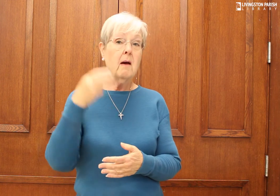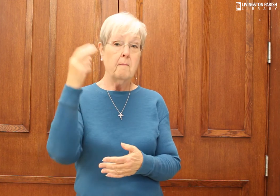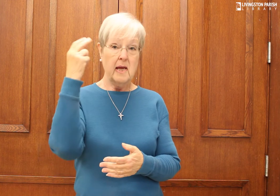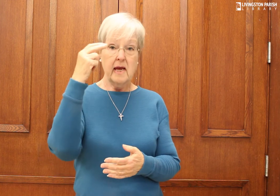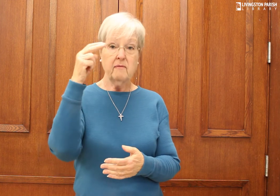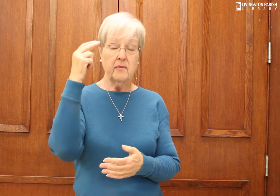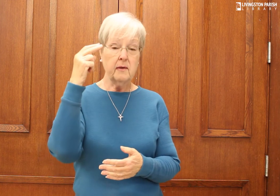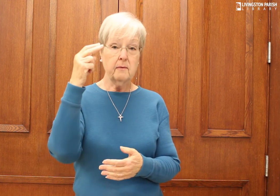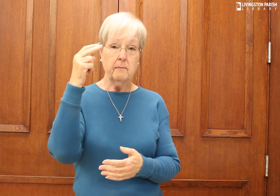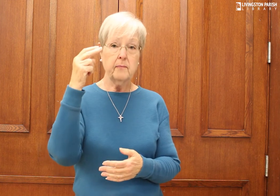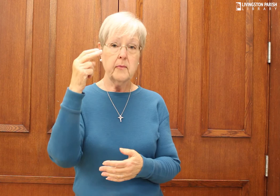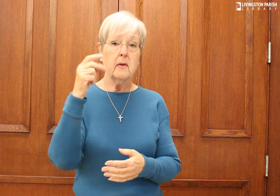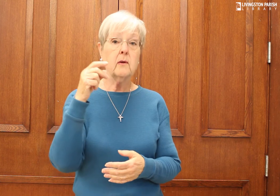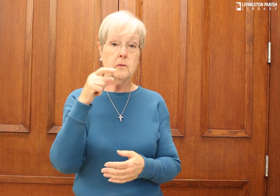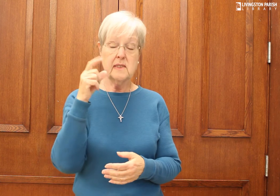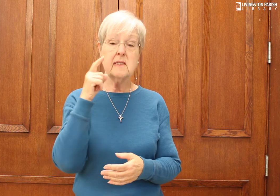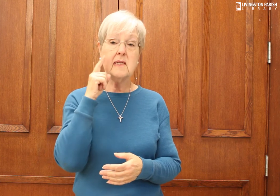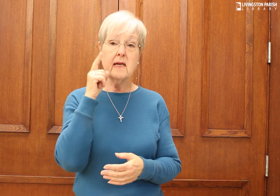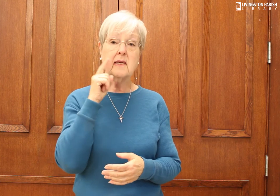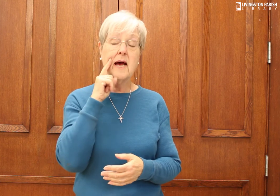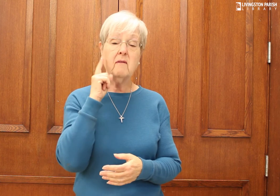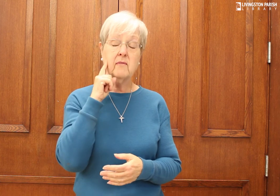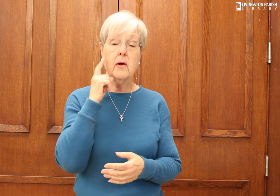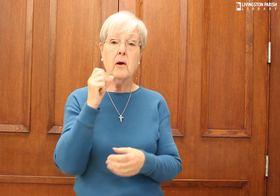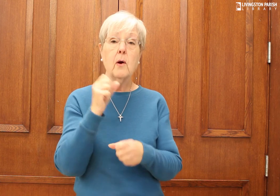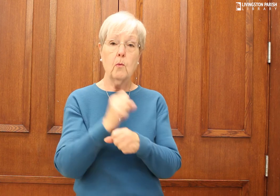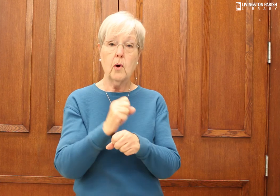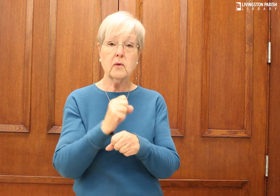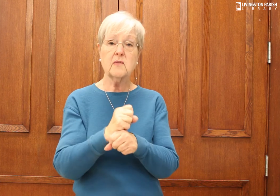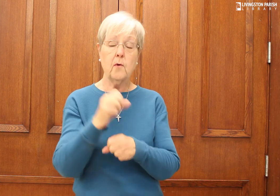My nephew, who is deaf, works for,